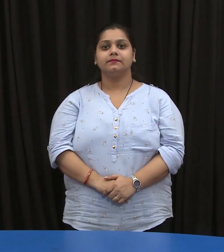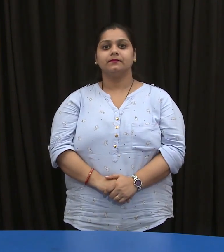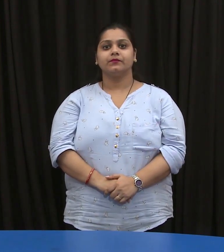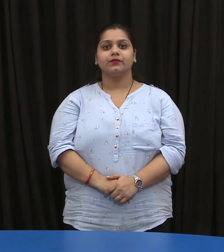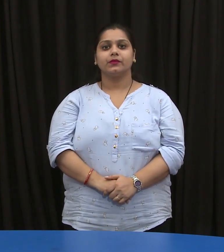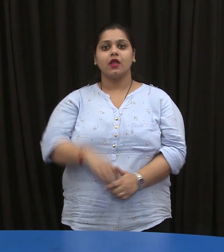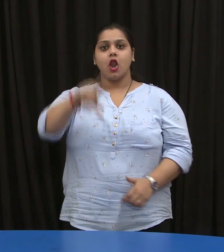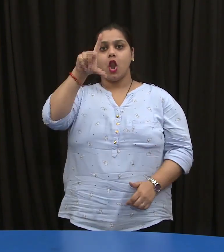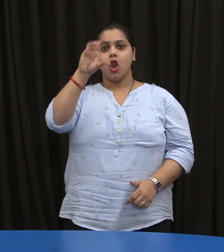Log off